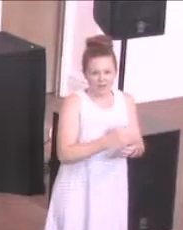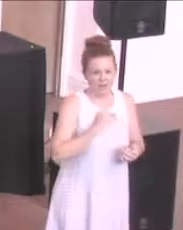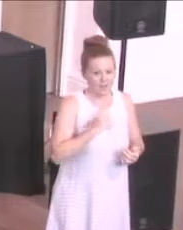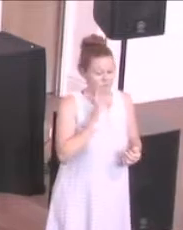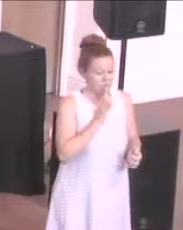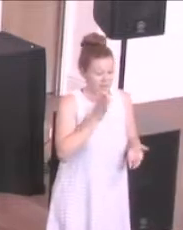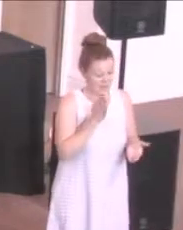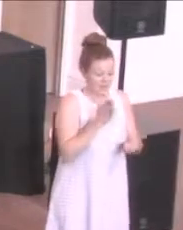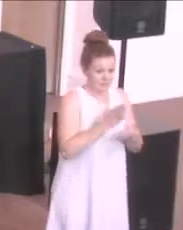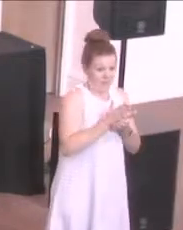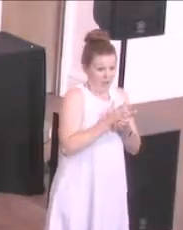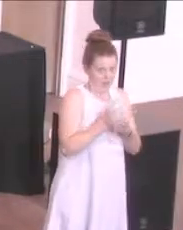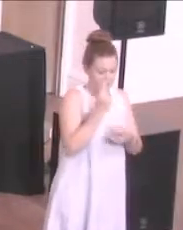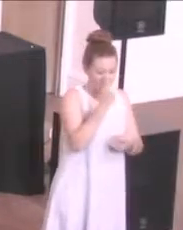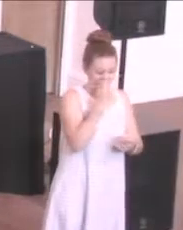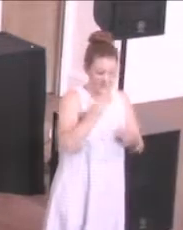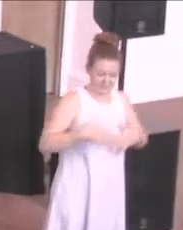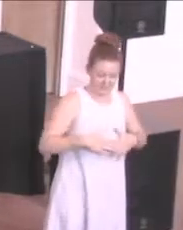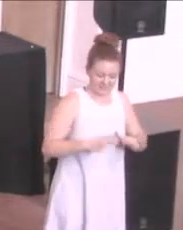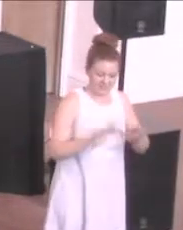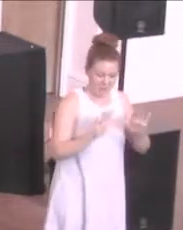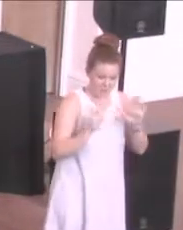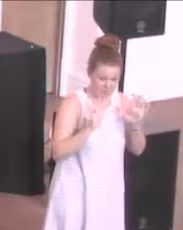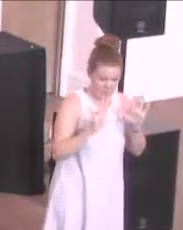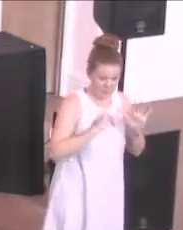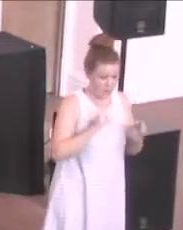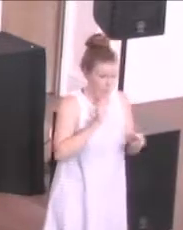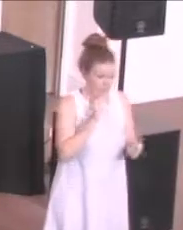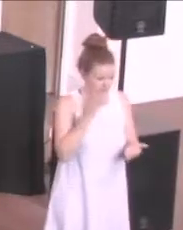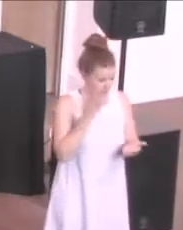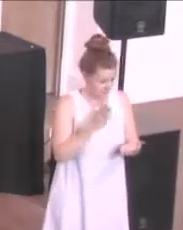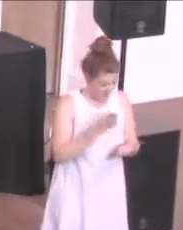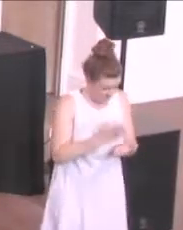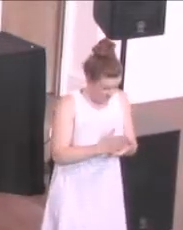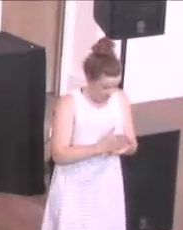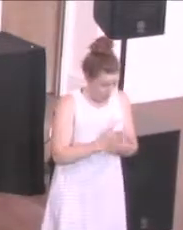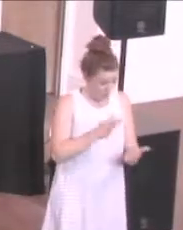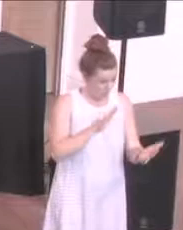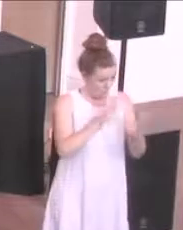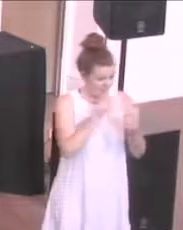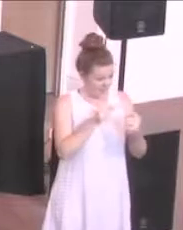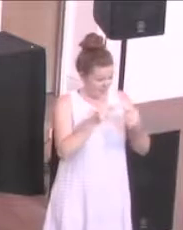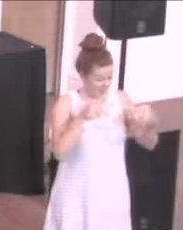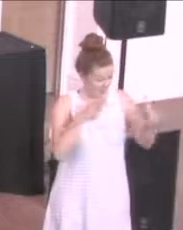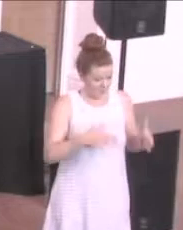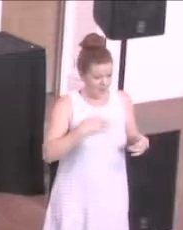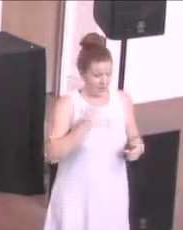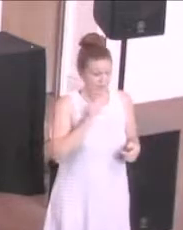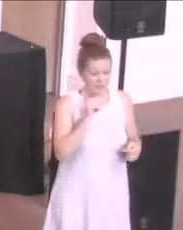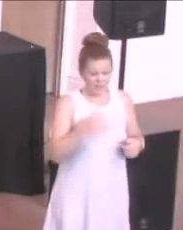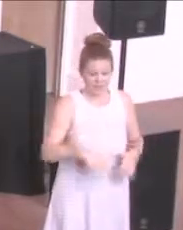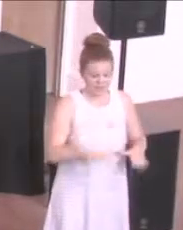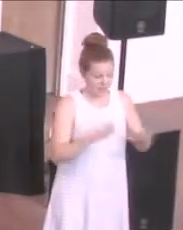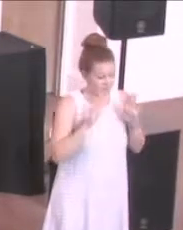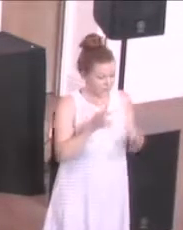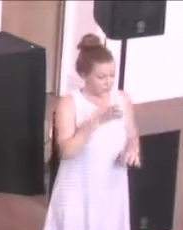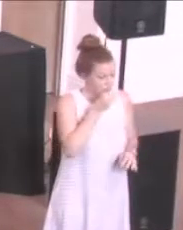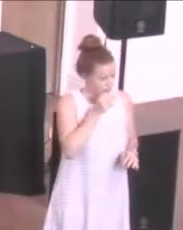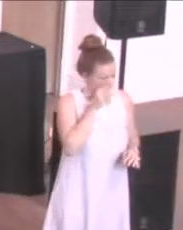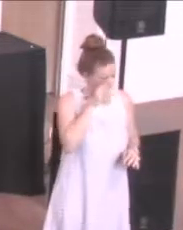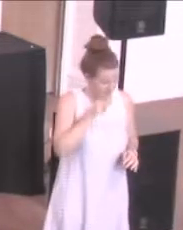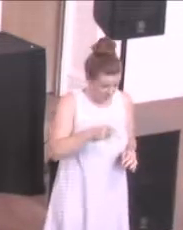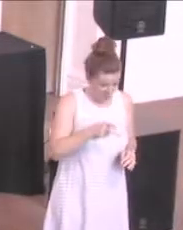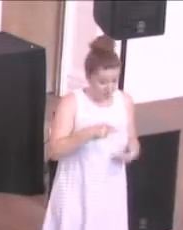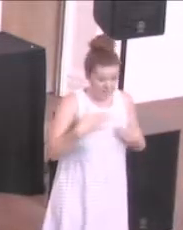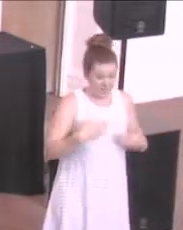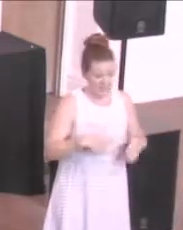not flinch in the face of sacrifice or hesitate in the presence of the enemy. I will not give up, shut up, let up till I've